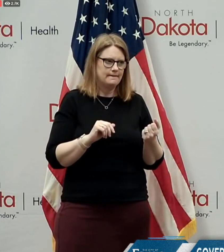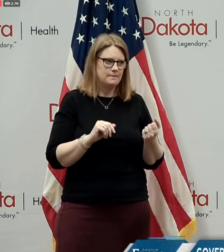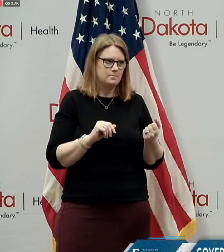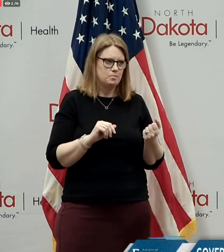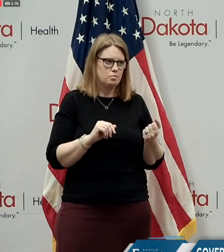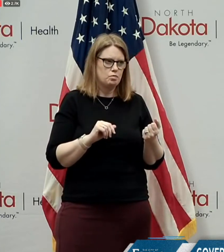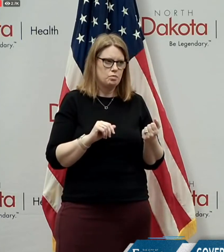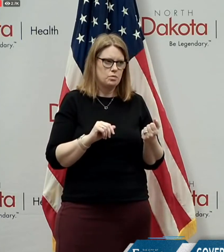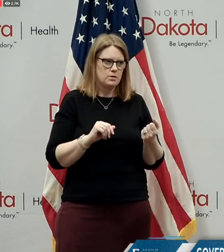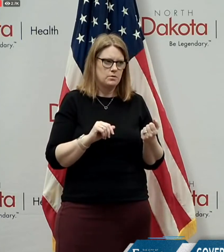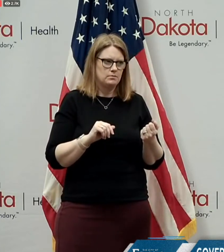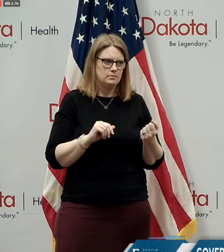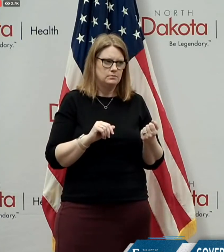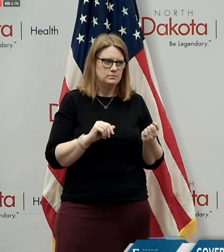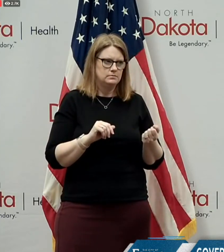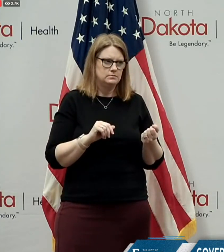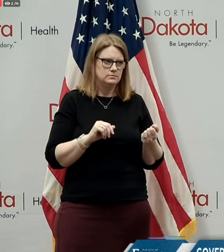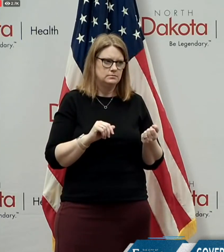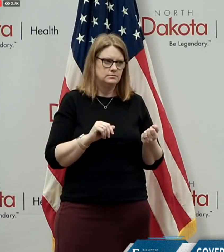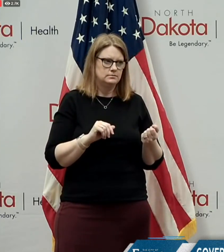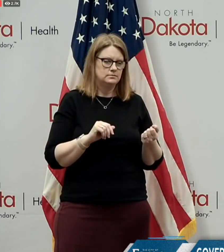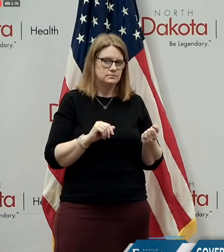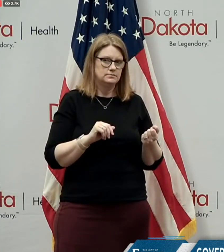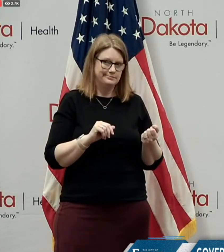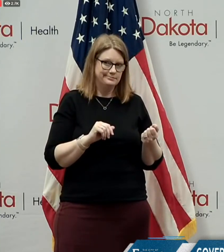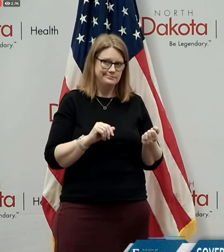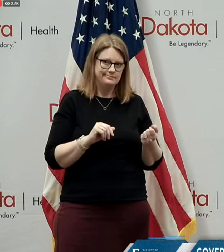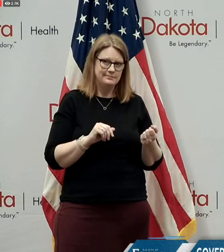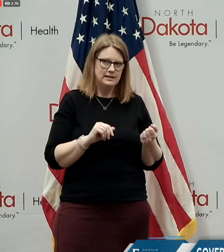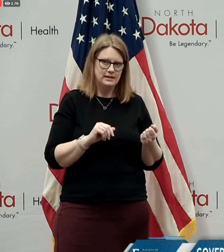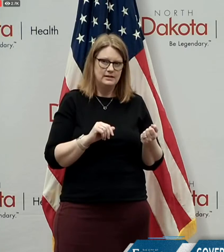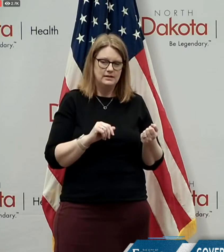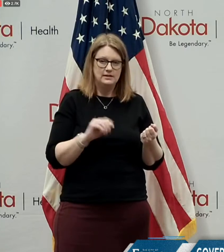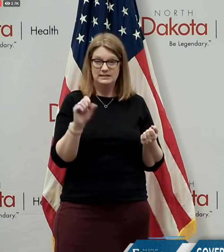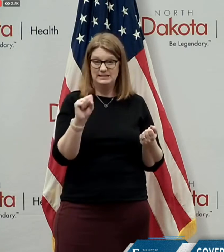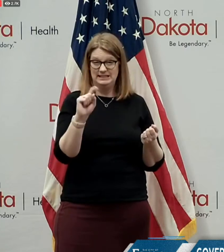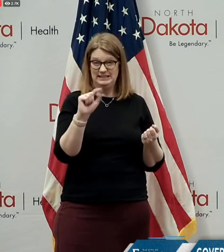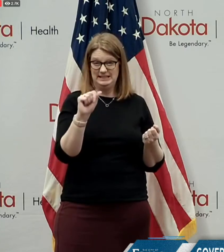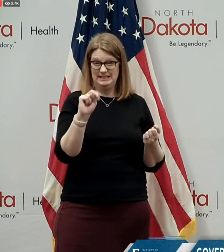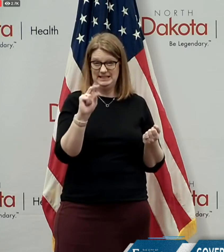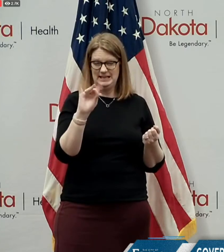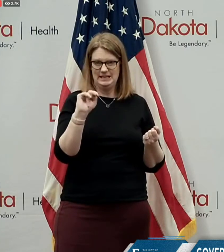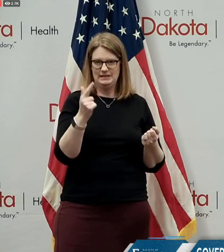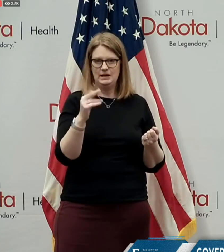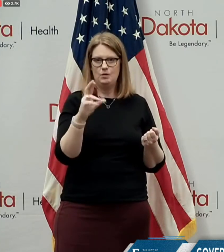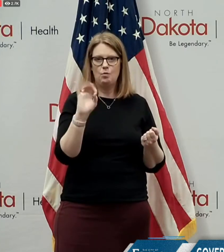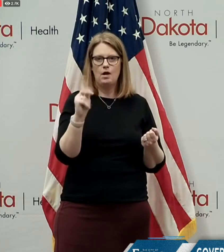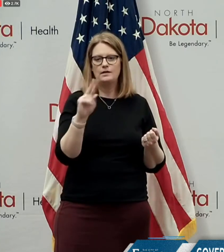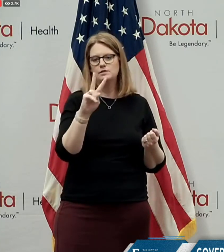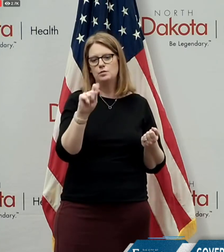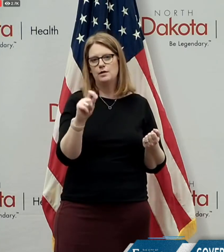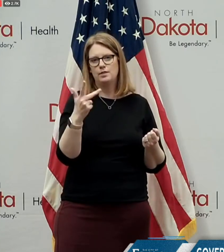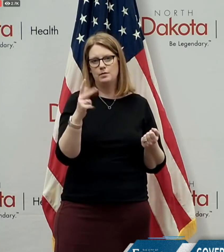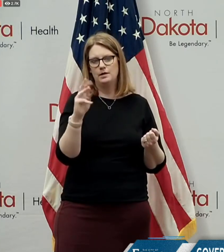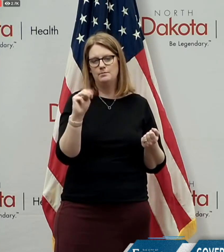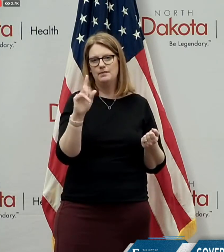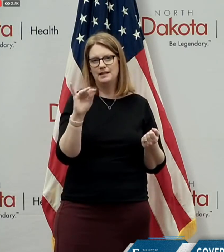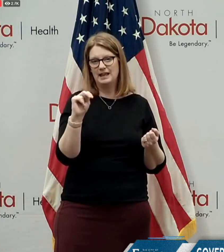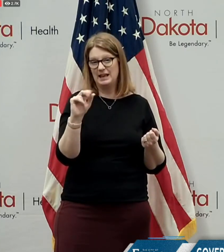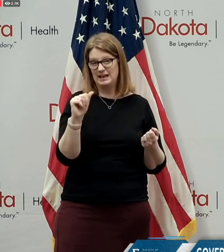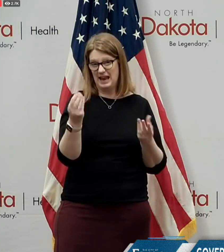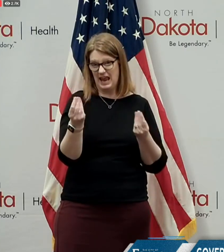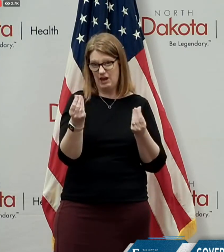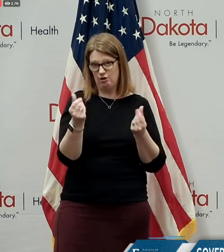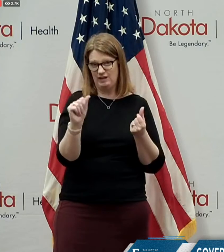take it as it is. It's that's a pretty good, when you look at Standing Rock, 2.3 million acres. That's a